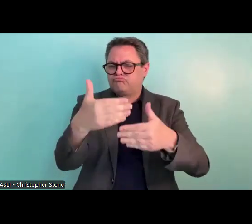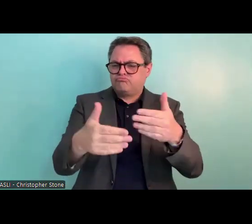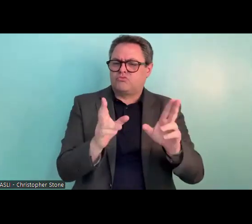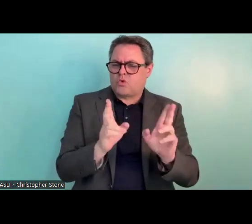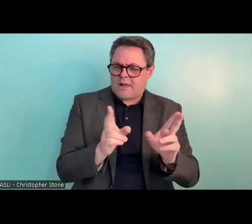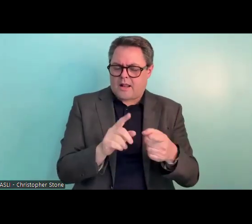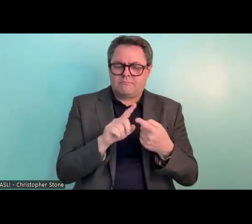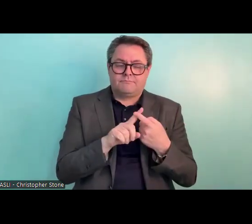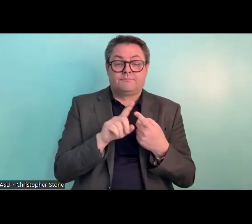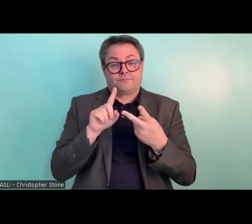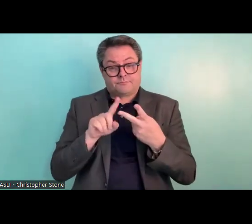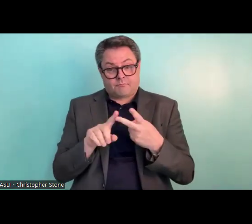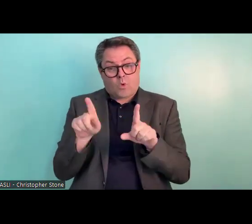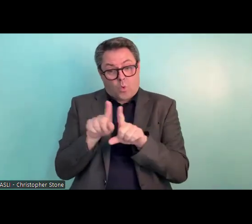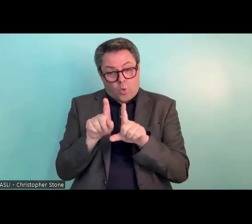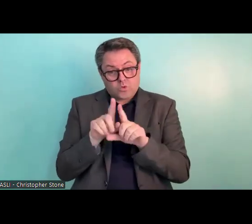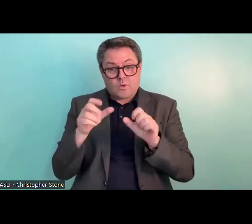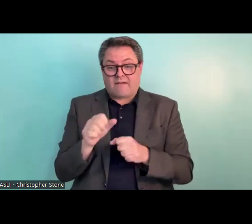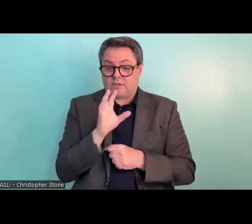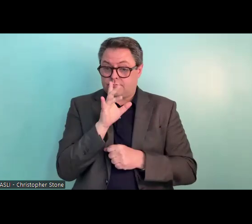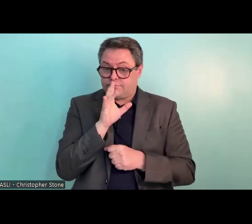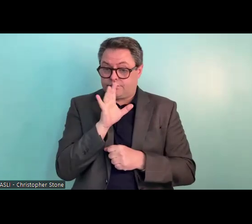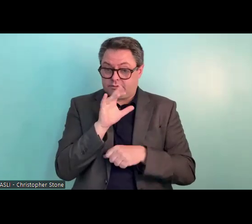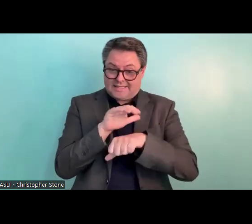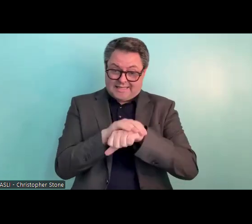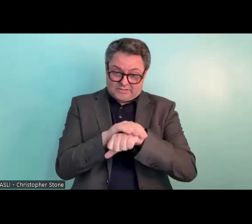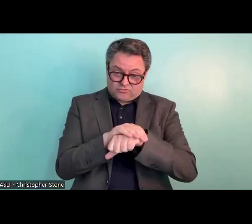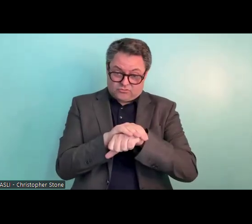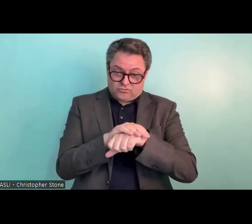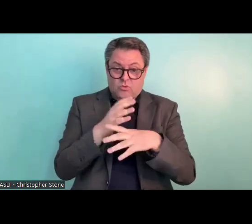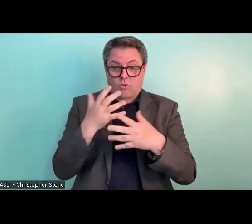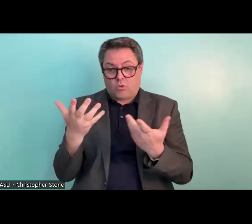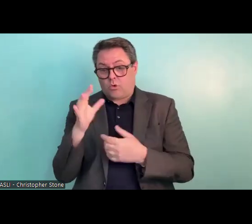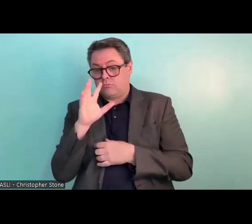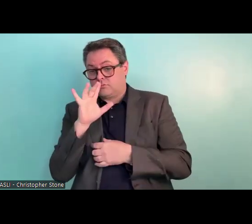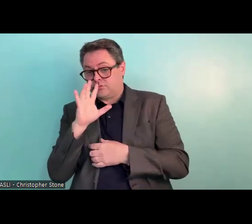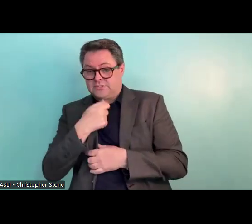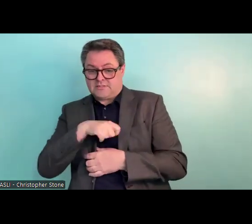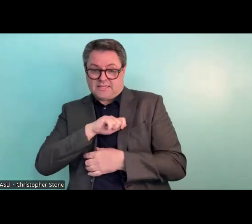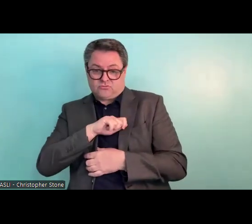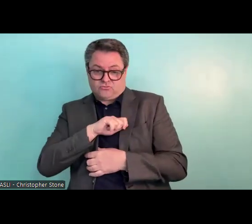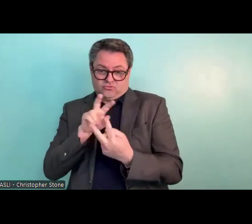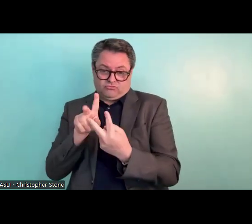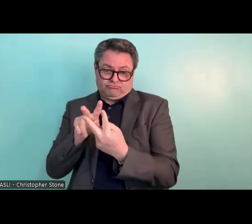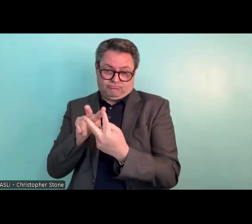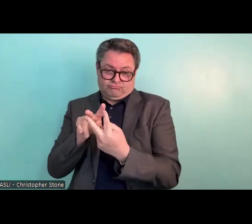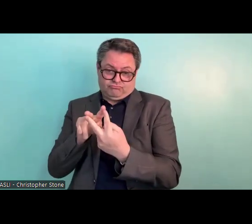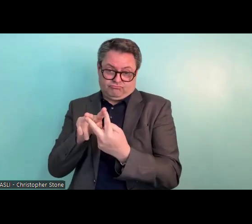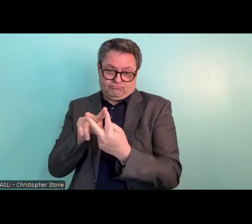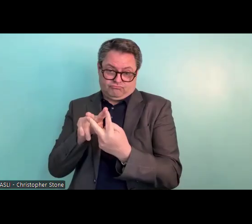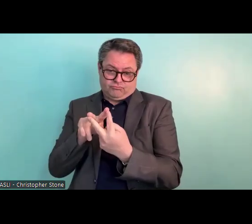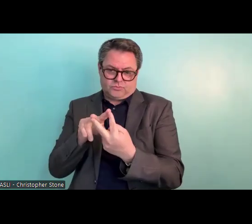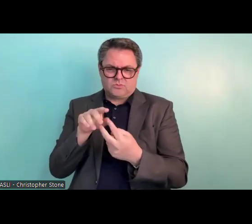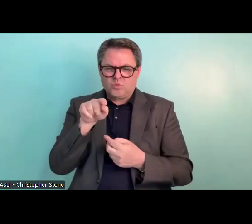can offer to make contributions in International Sign, and they'll be asked to switch their cameras on if they'd like to. We also have interpretation that's happening into